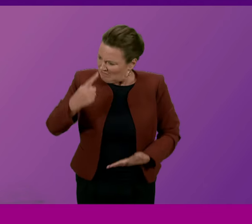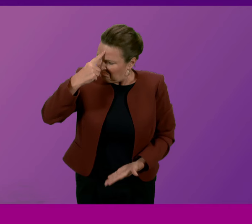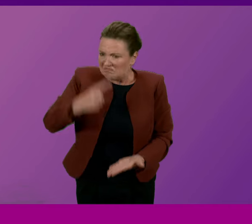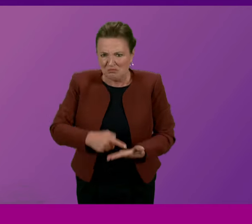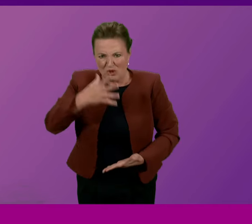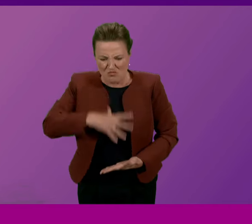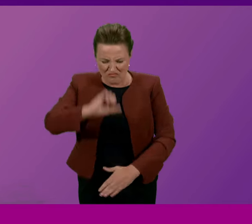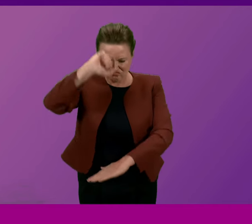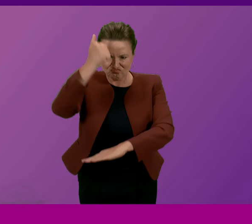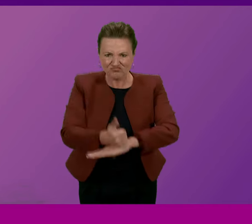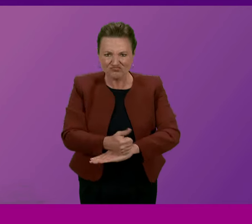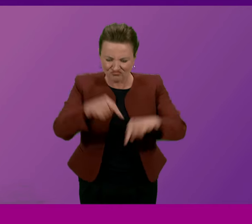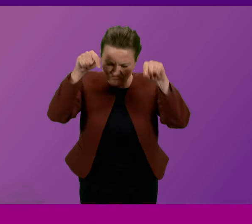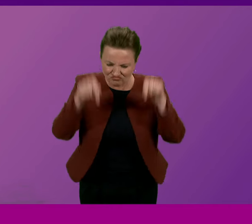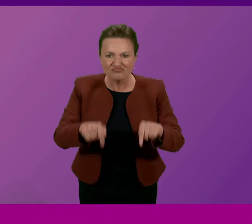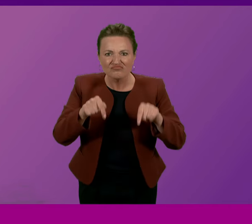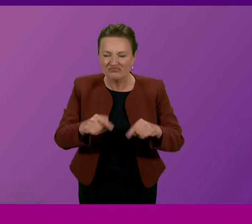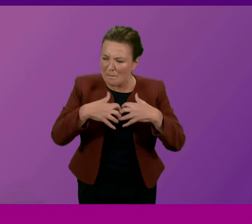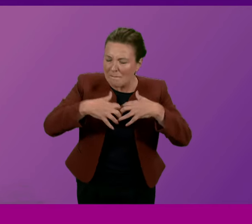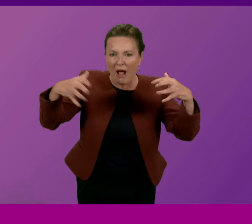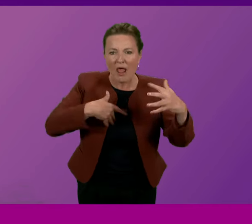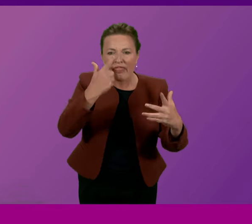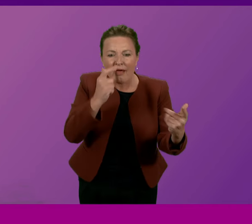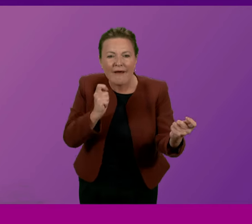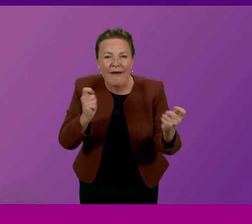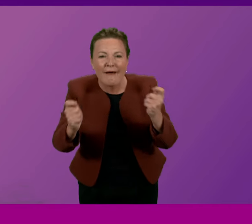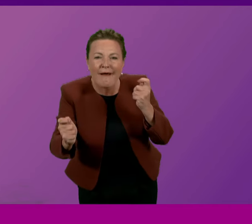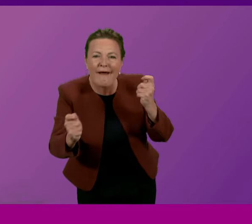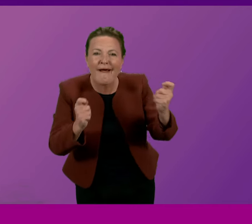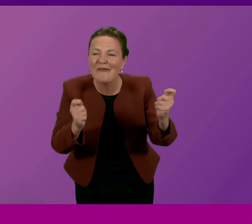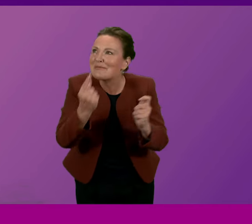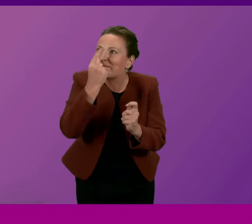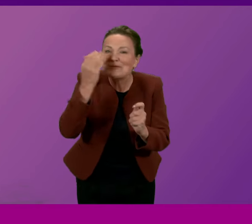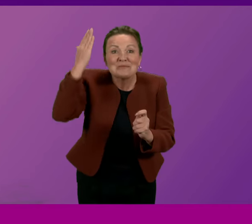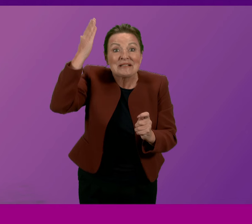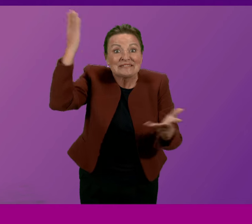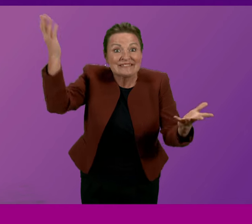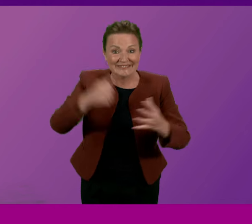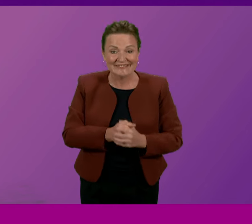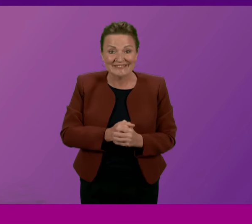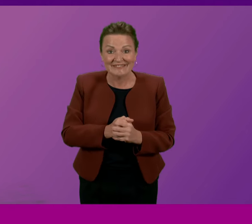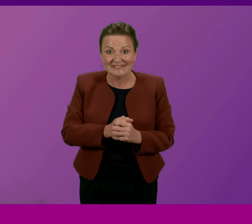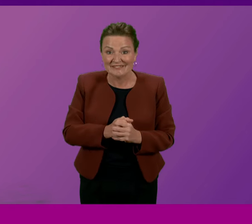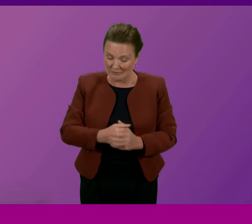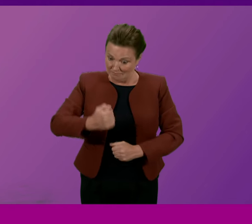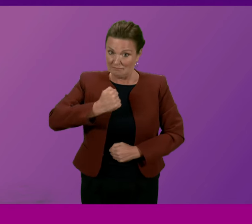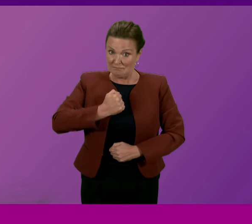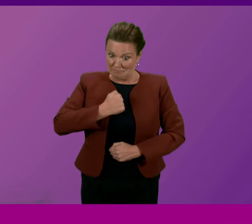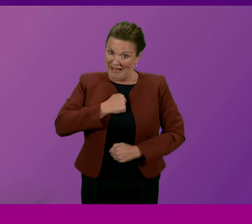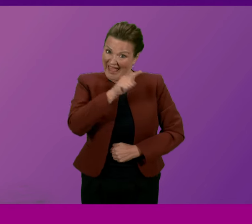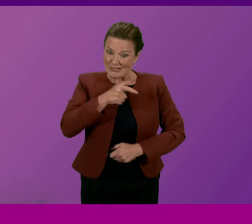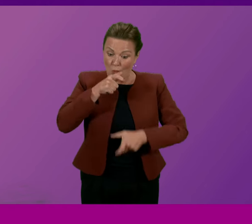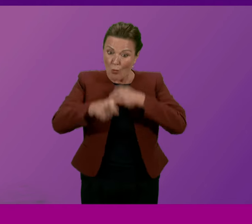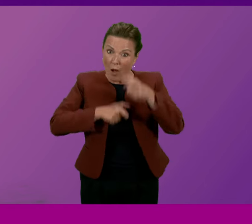permanent, yet tenuous with possibility. These words have been framed in my parliamentary office ever